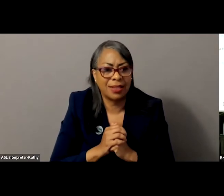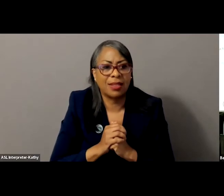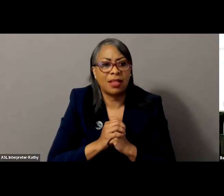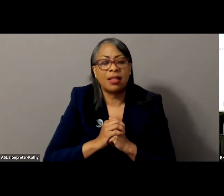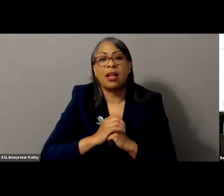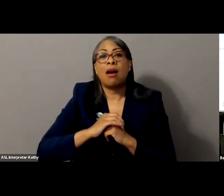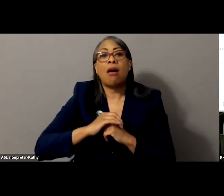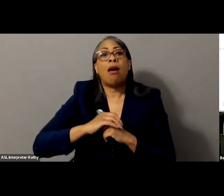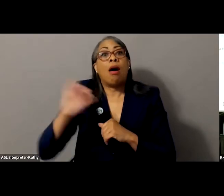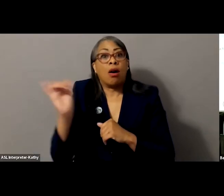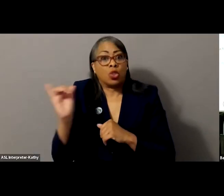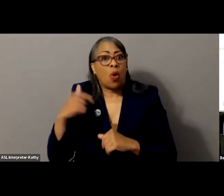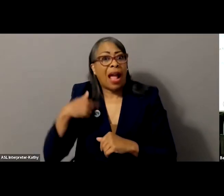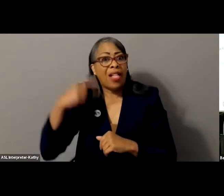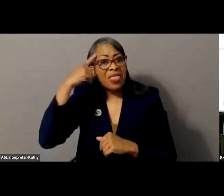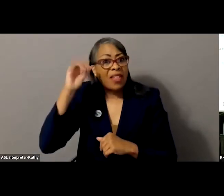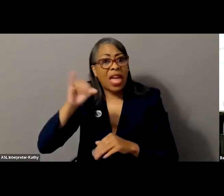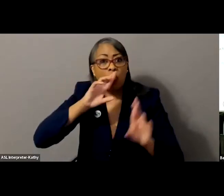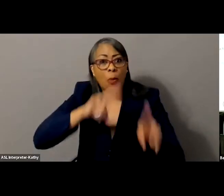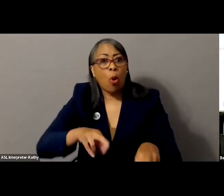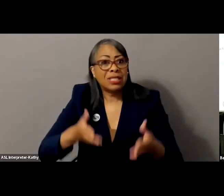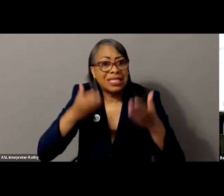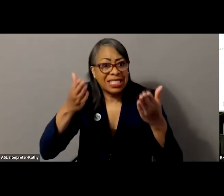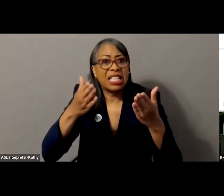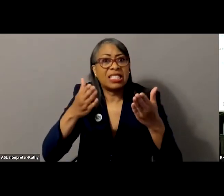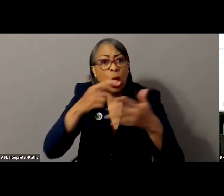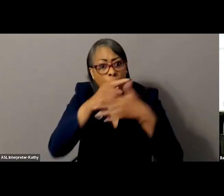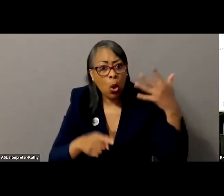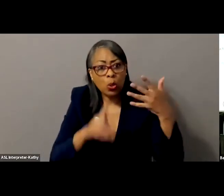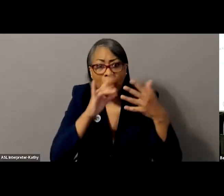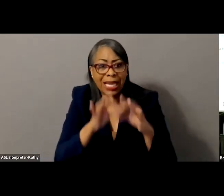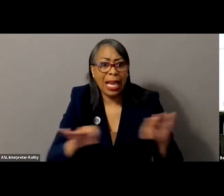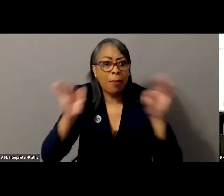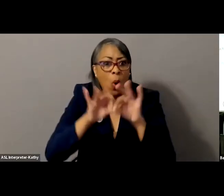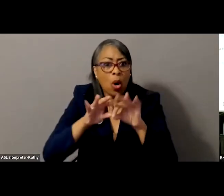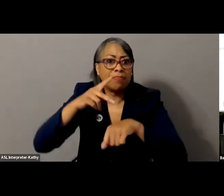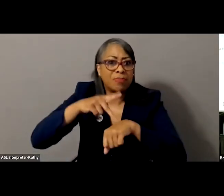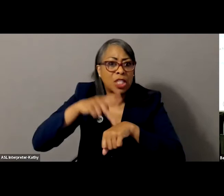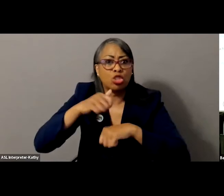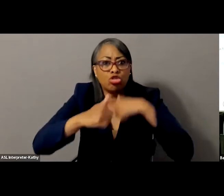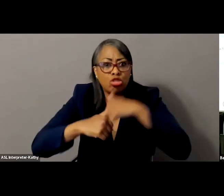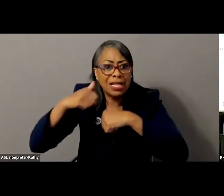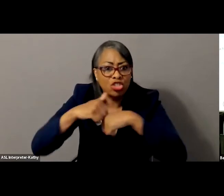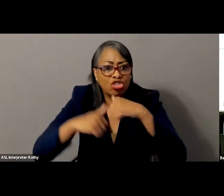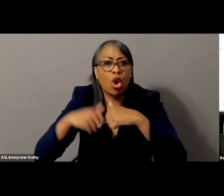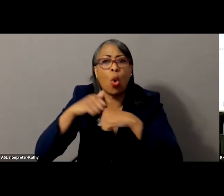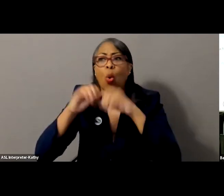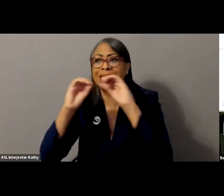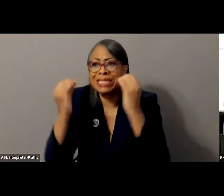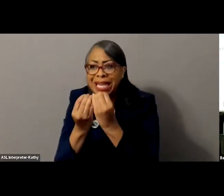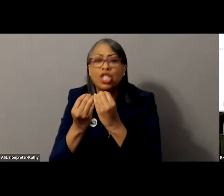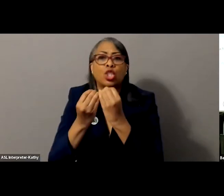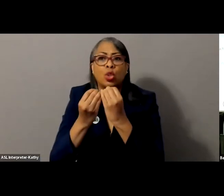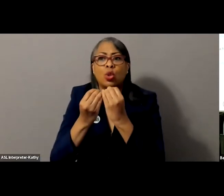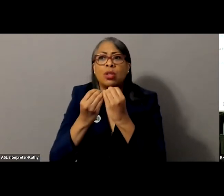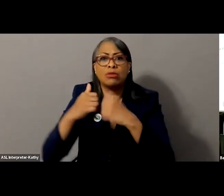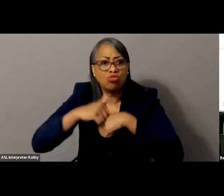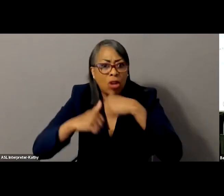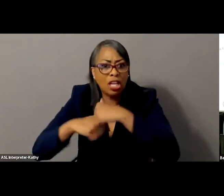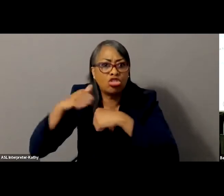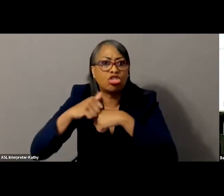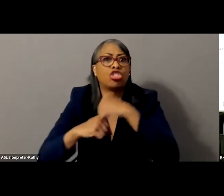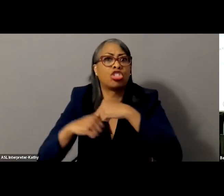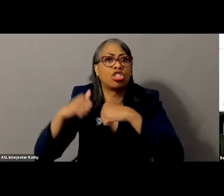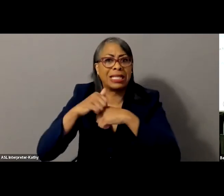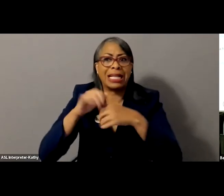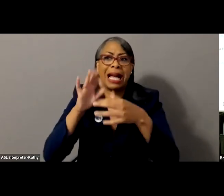And I think the report suggests that these really matter: administrative structures, finance, organizational dimensions. So I think that there's a role to play there, again,